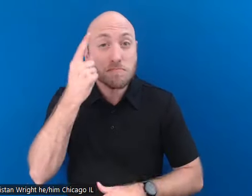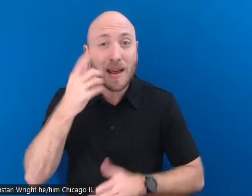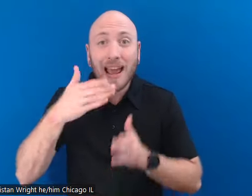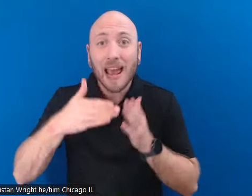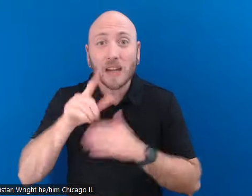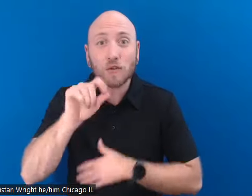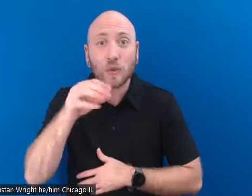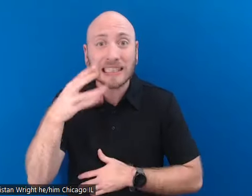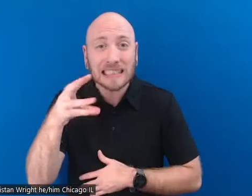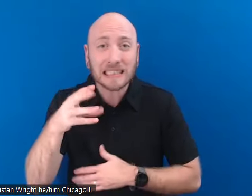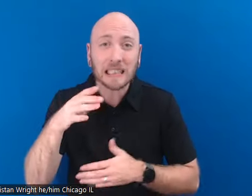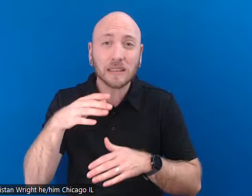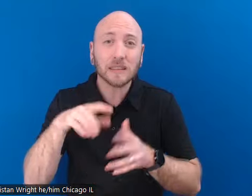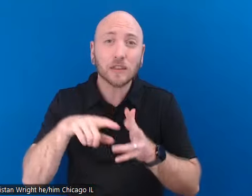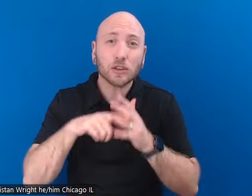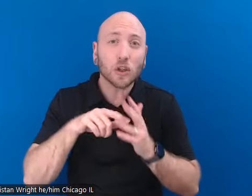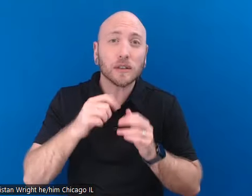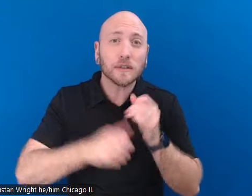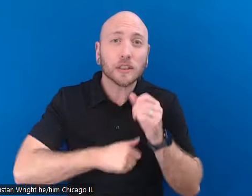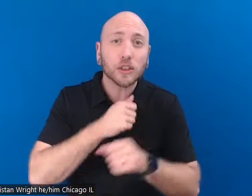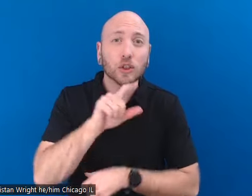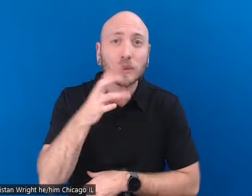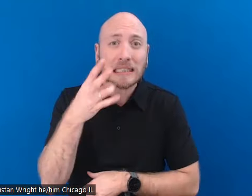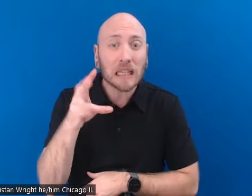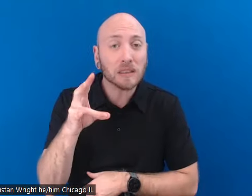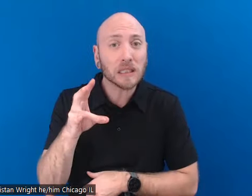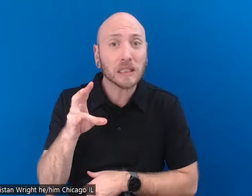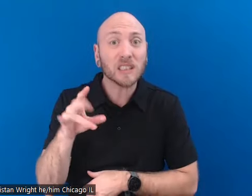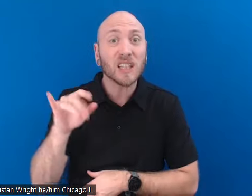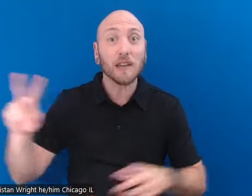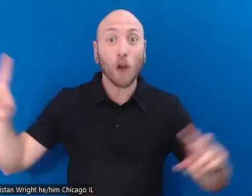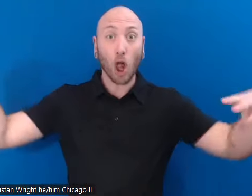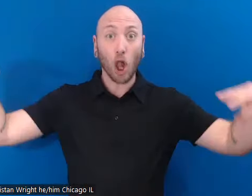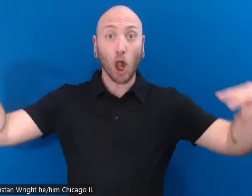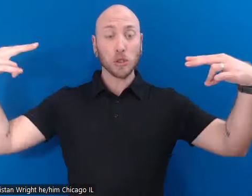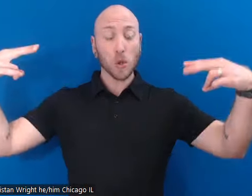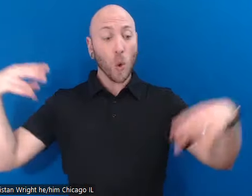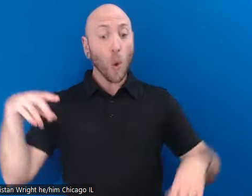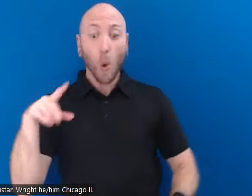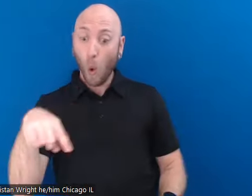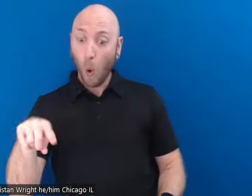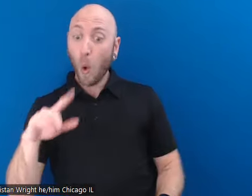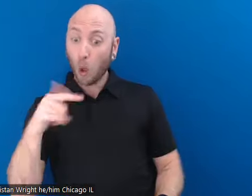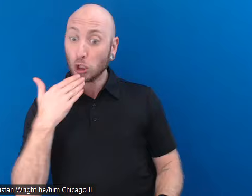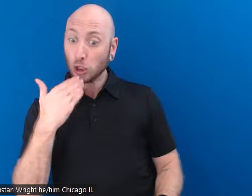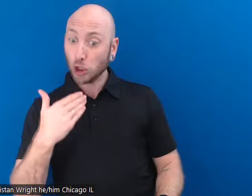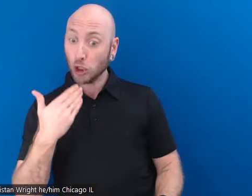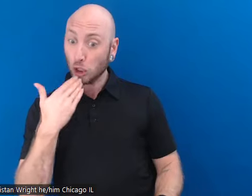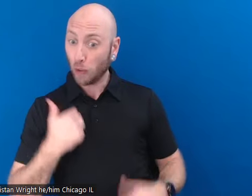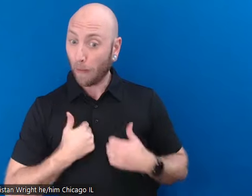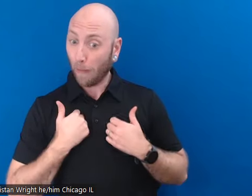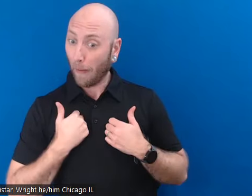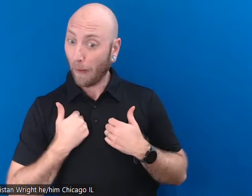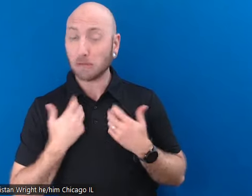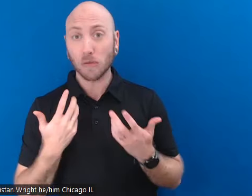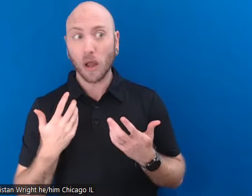really seemed to be going well. I had like the relationship that I wanted. I was engaged and eventually